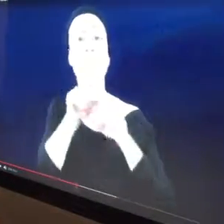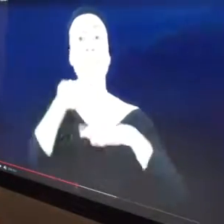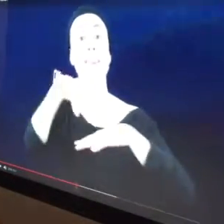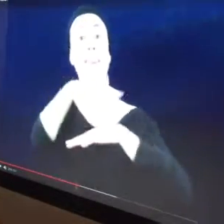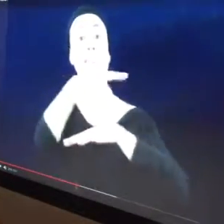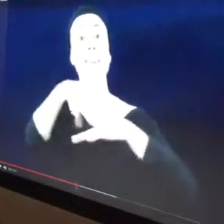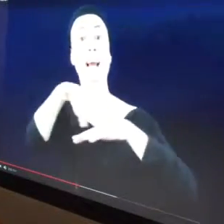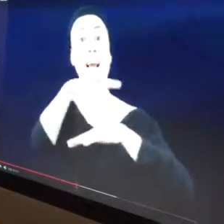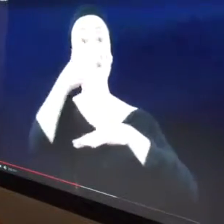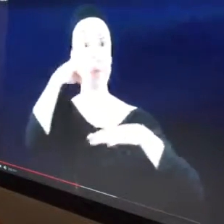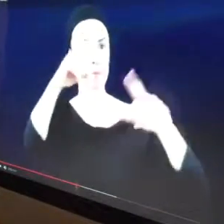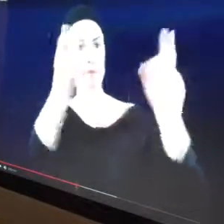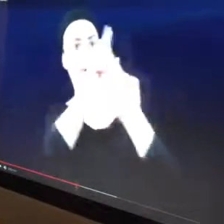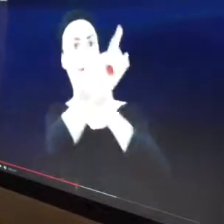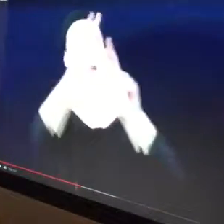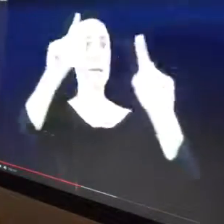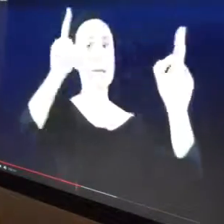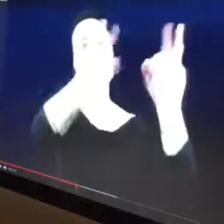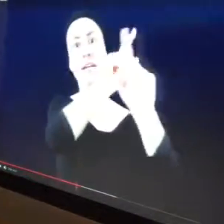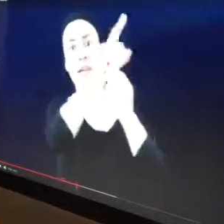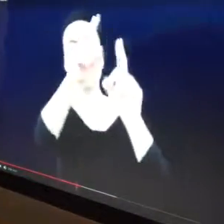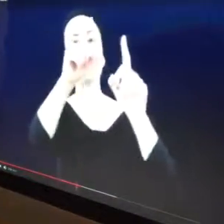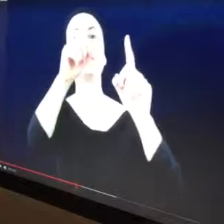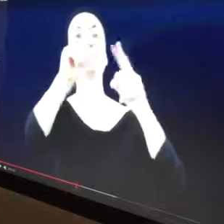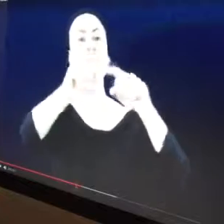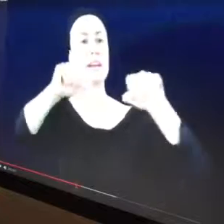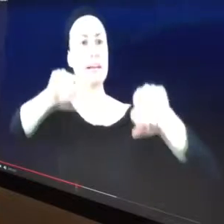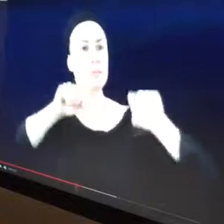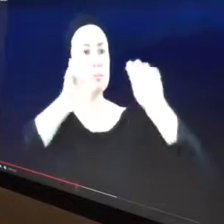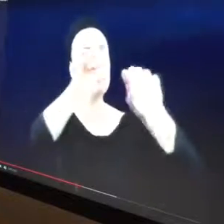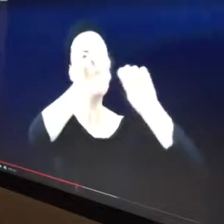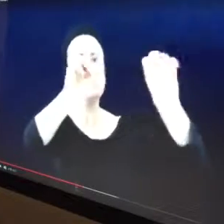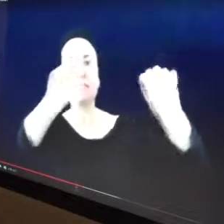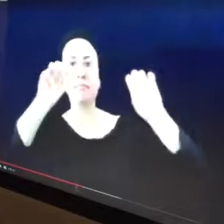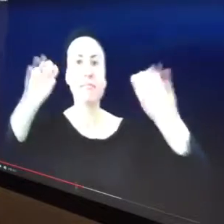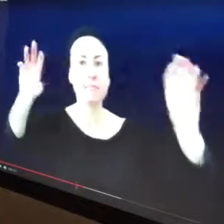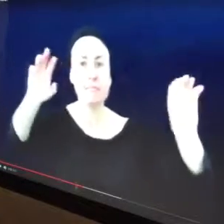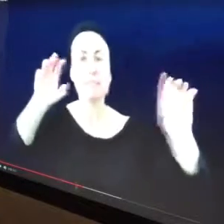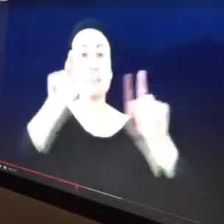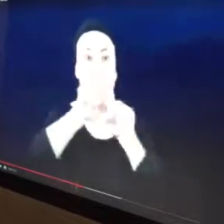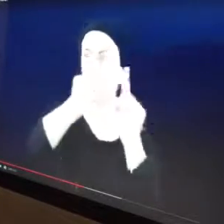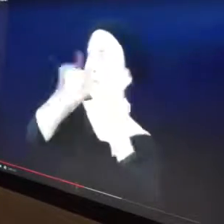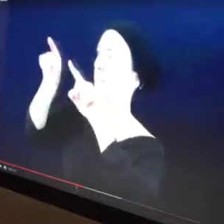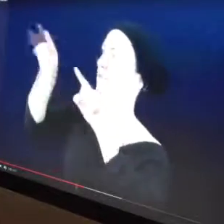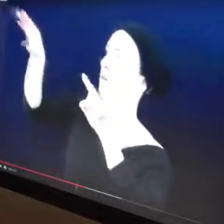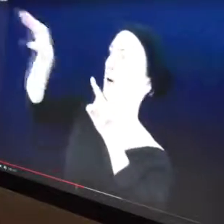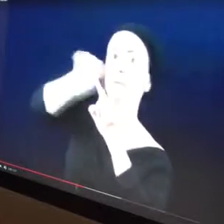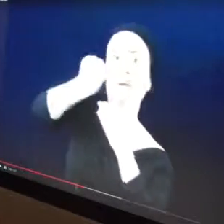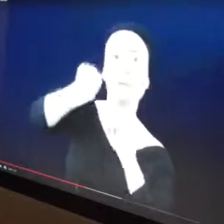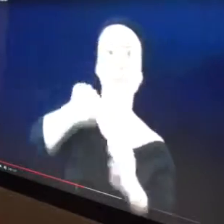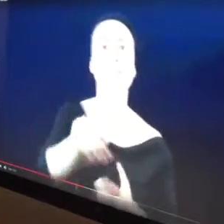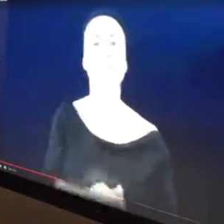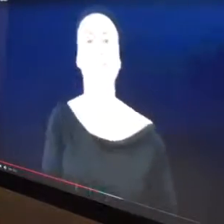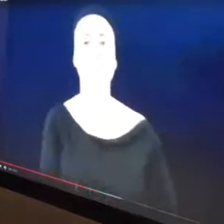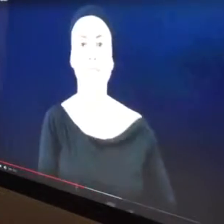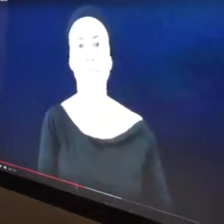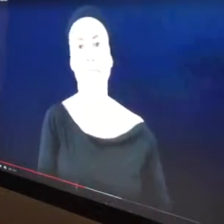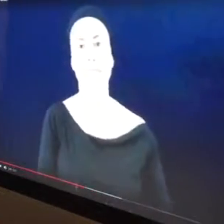but in a smaller space. For example, in theatrical performances, if you're talking about actors moving around the stage and where the scenery is located, I would